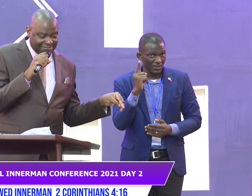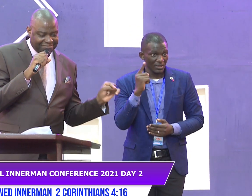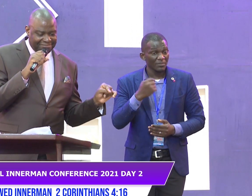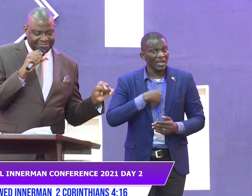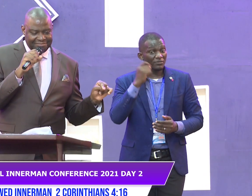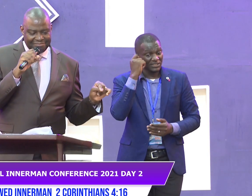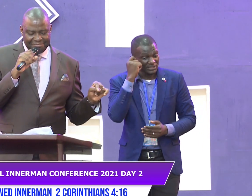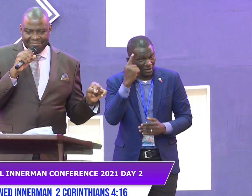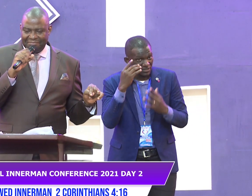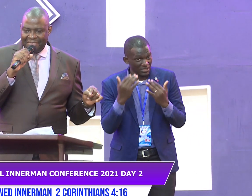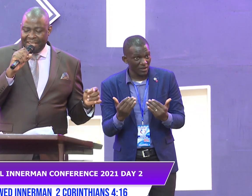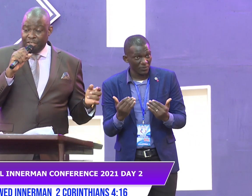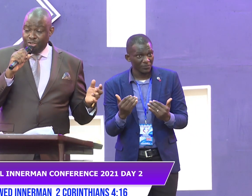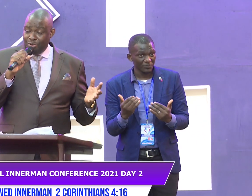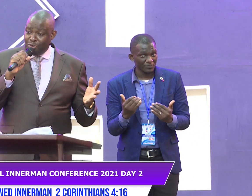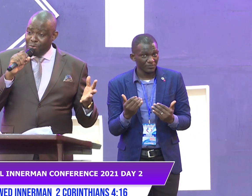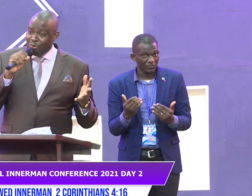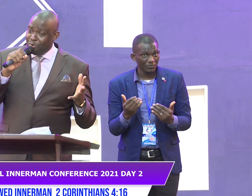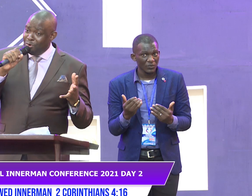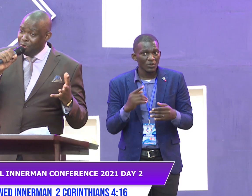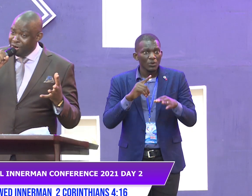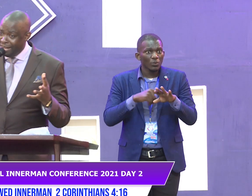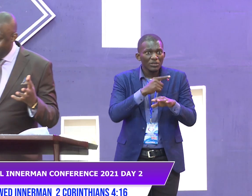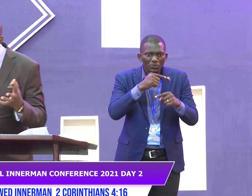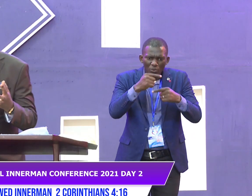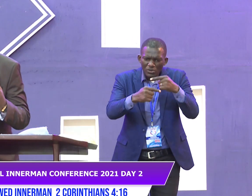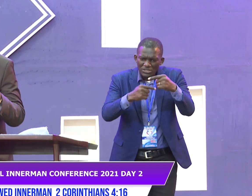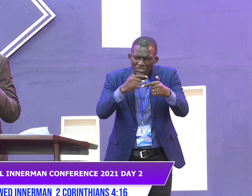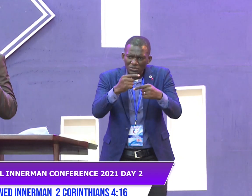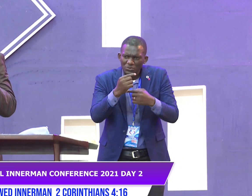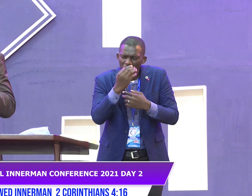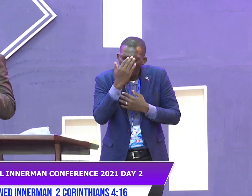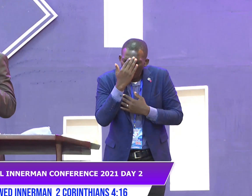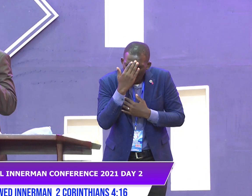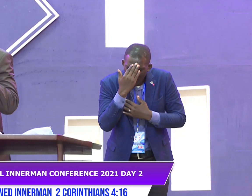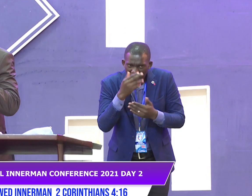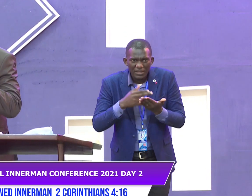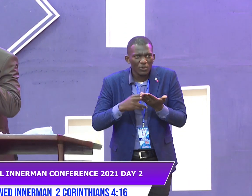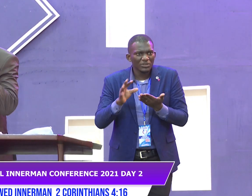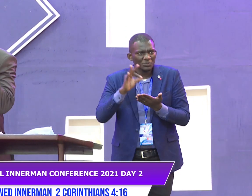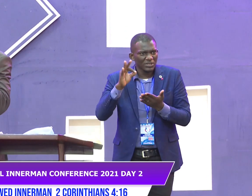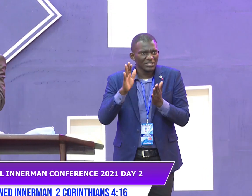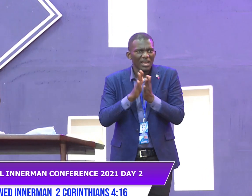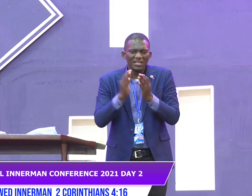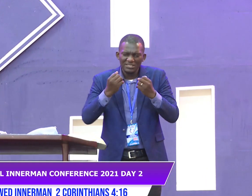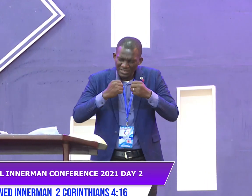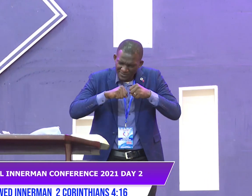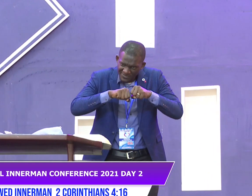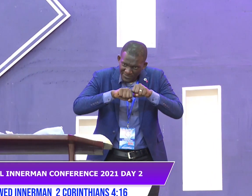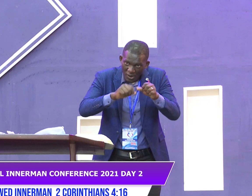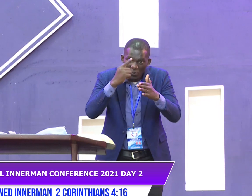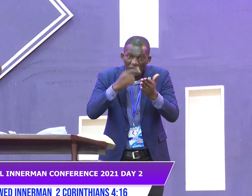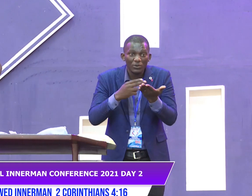Kenzude. What I've discovered. Jokomo kugonda ngoteka munkola ebi bitono byateka mutima